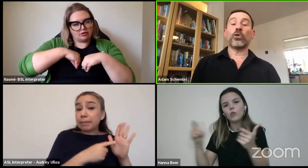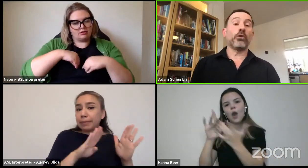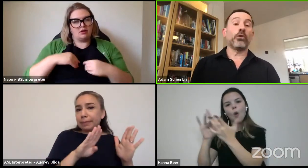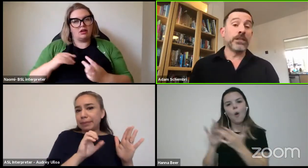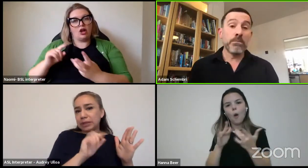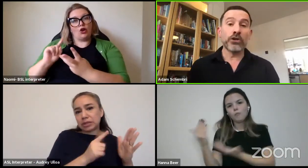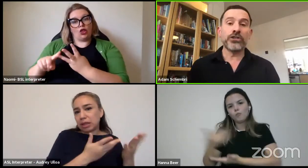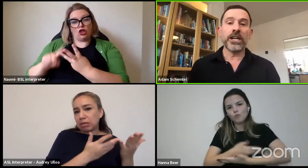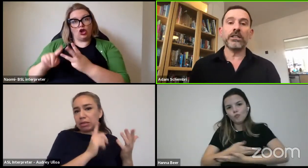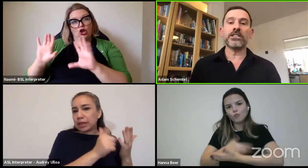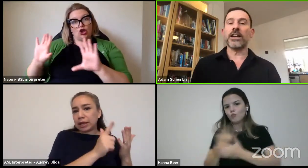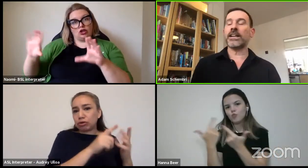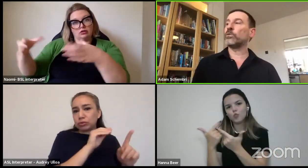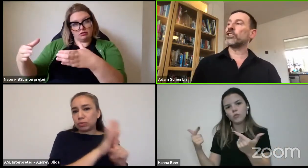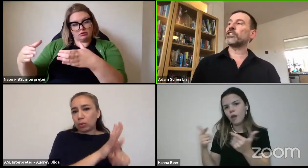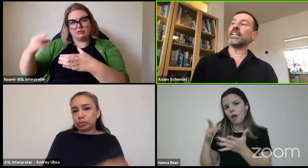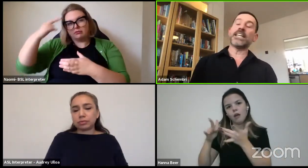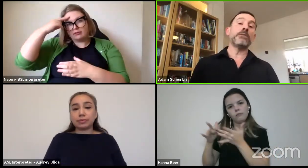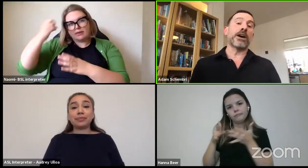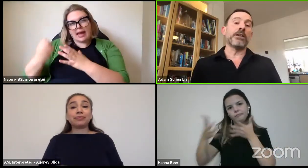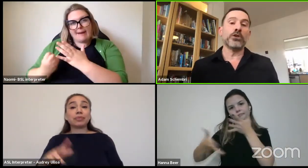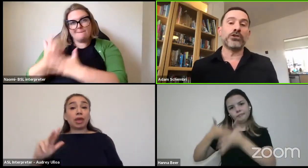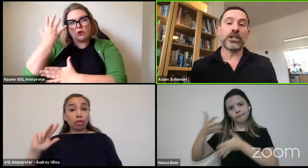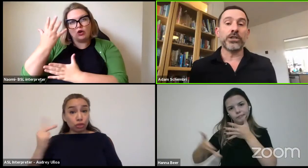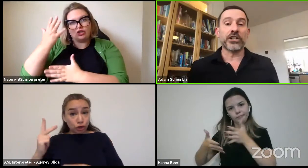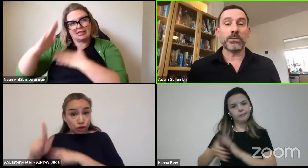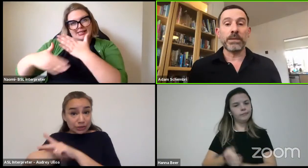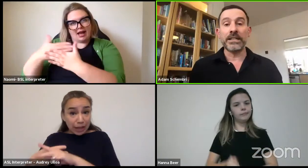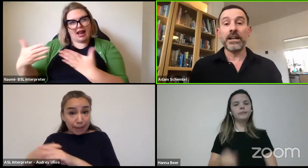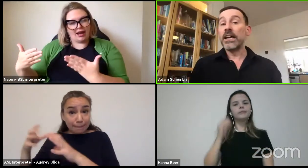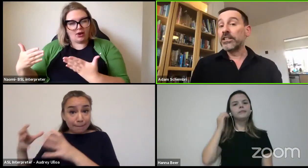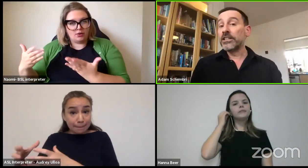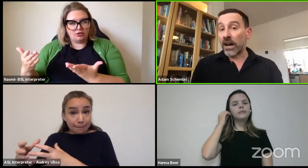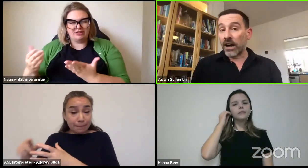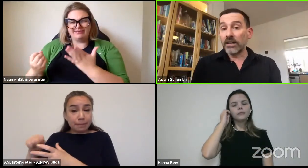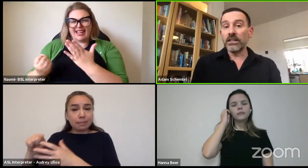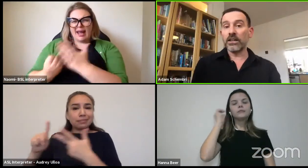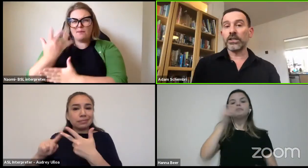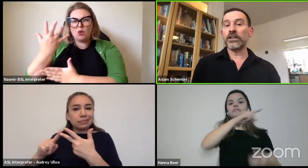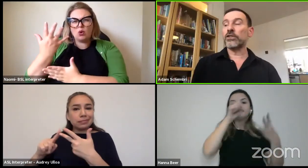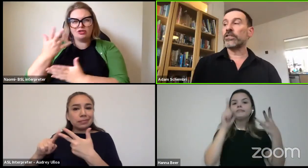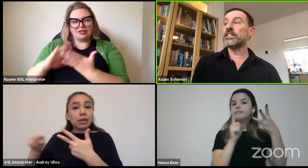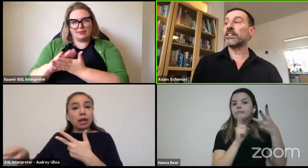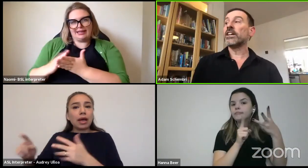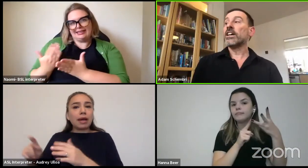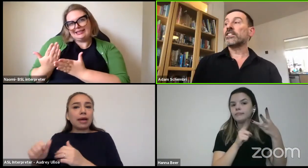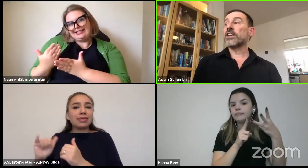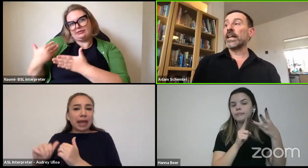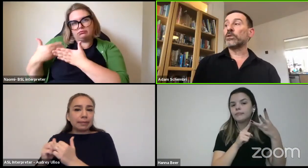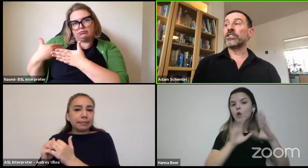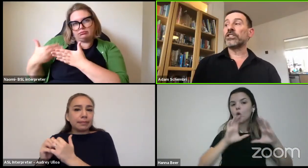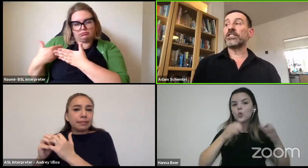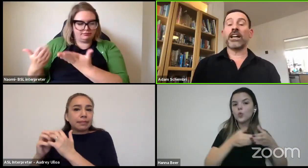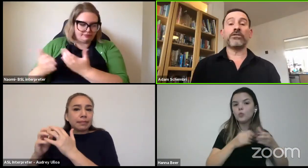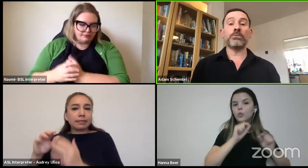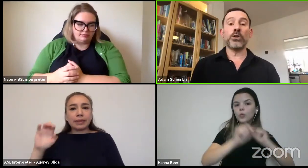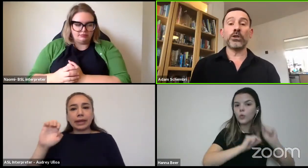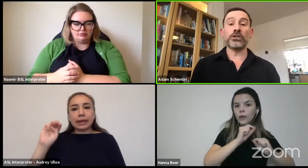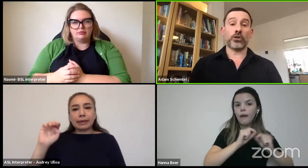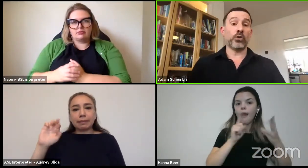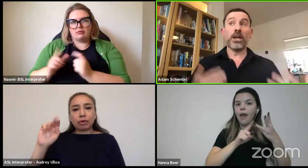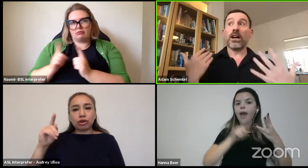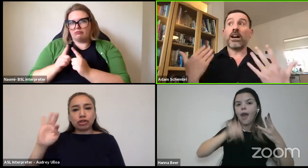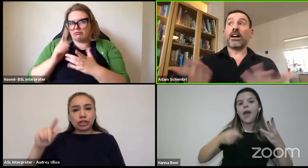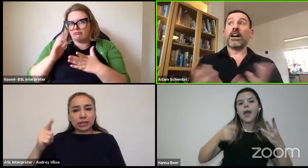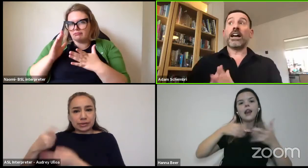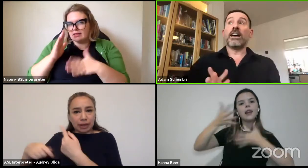what's called the emerging sign languages. And again, by emerging, we just mean young. Okay, so these are sign languages that have emerged